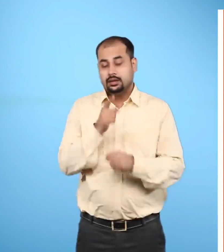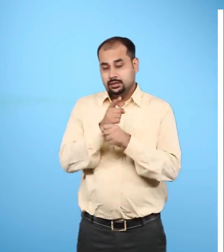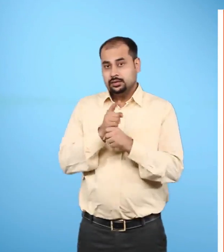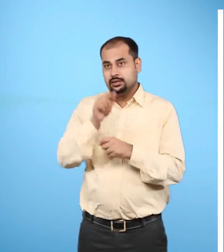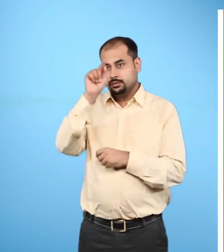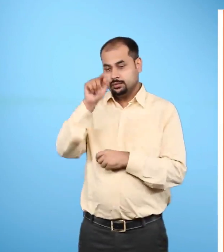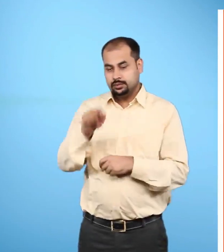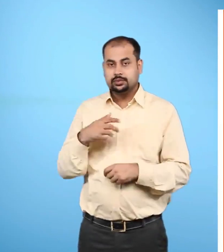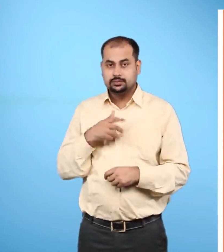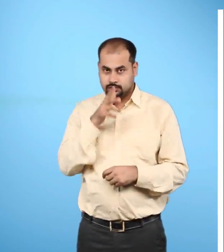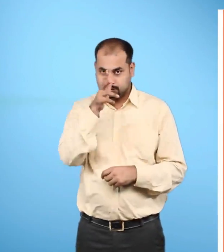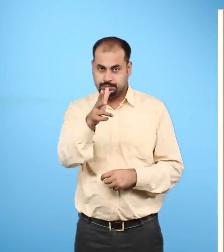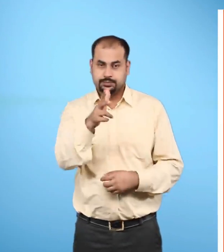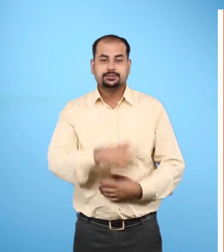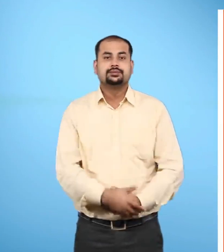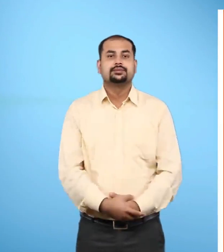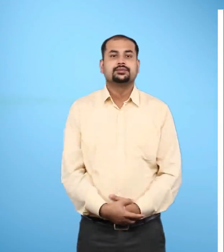For the teacher.